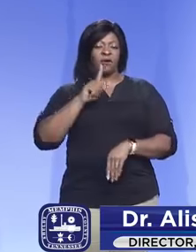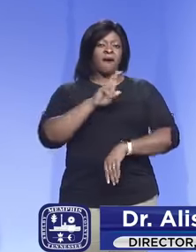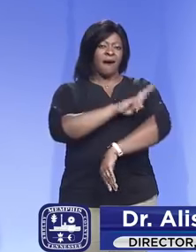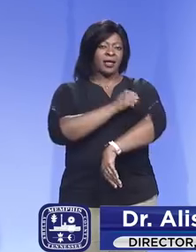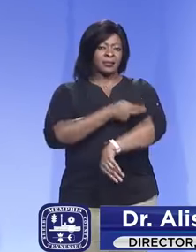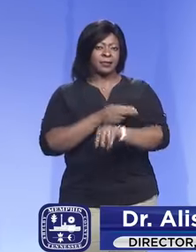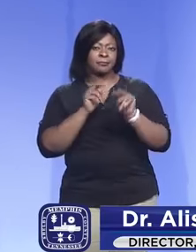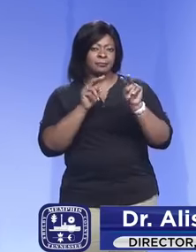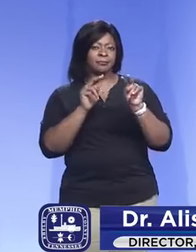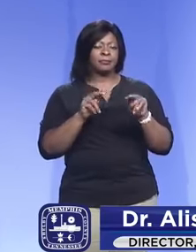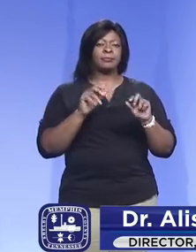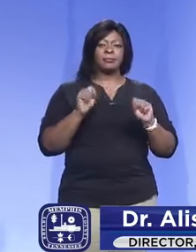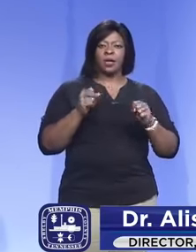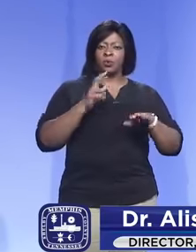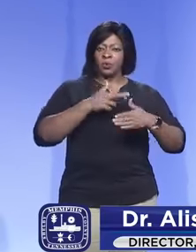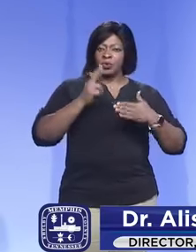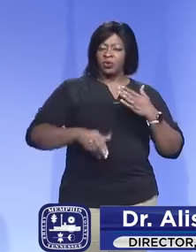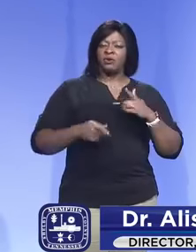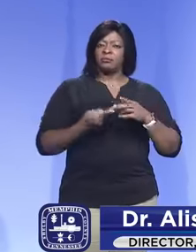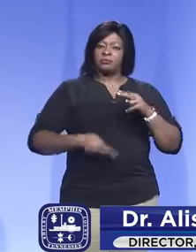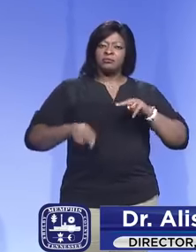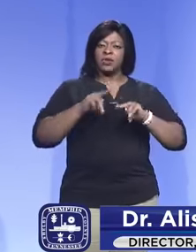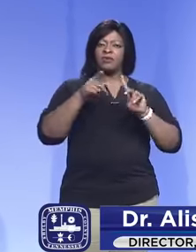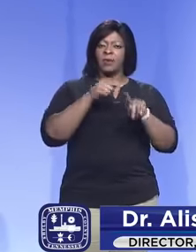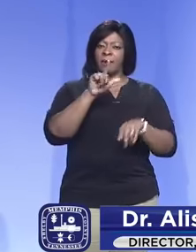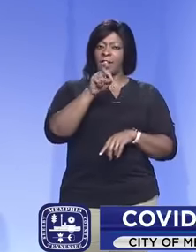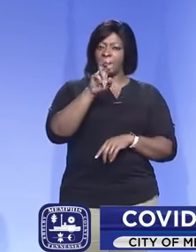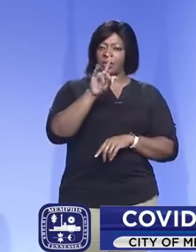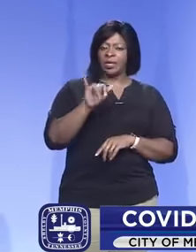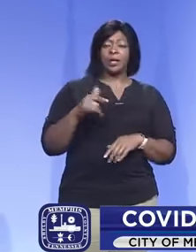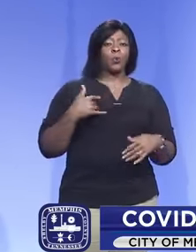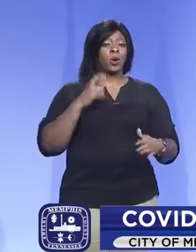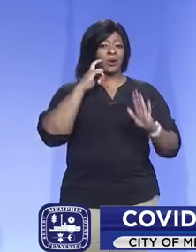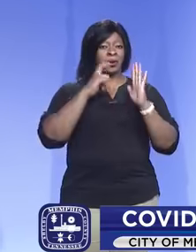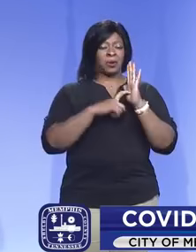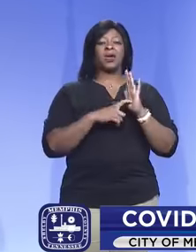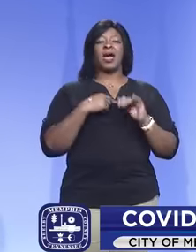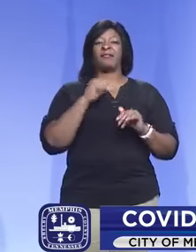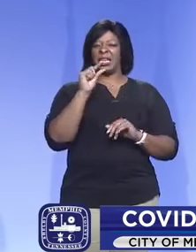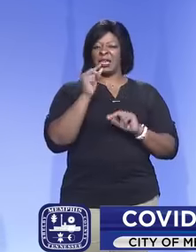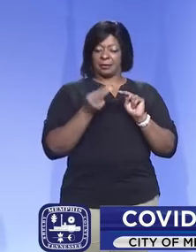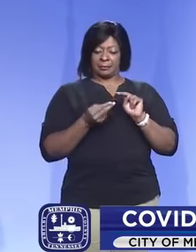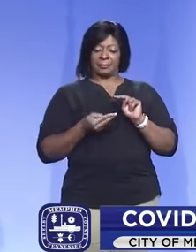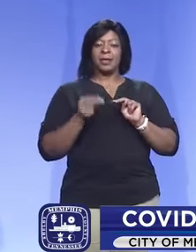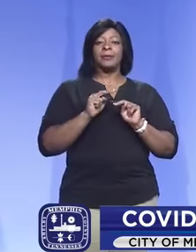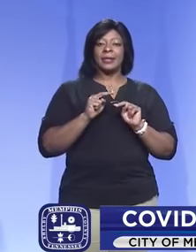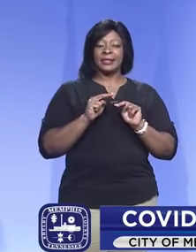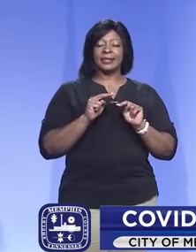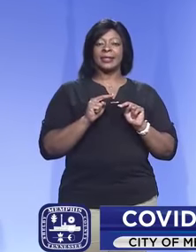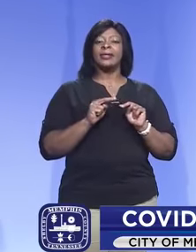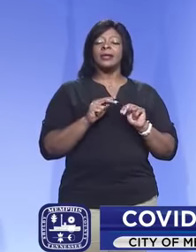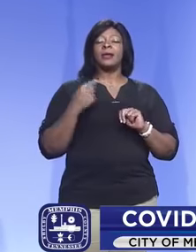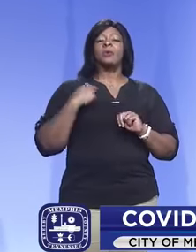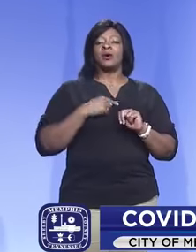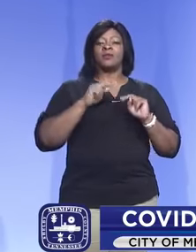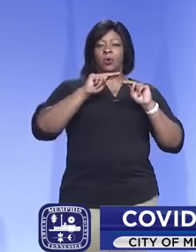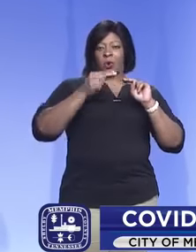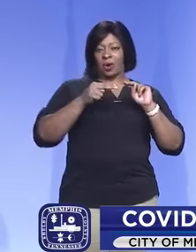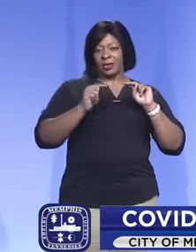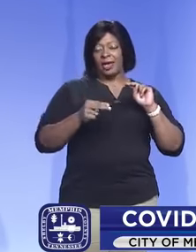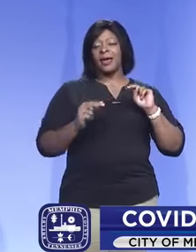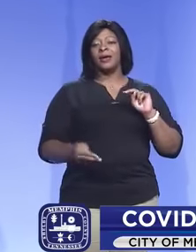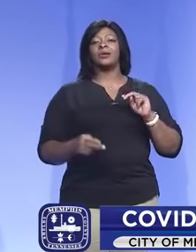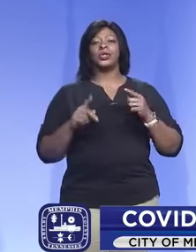hospitalizations that may have resulted relative to Labor Day. And what we saw was we did have that little increase, and then we have gone back down